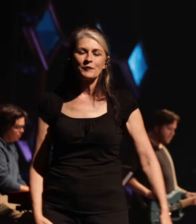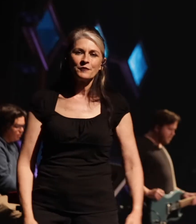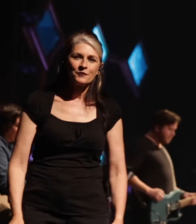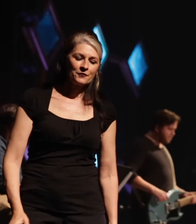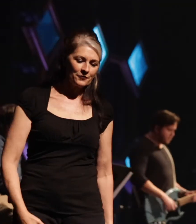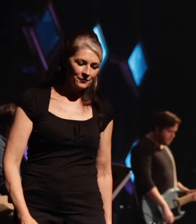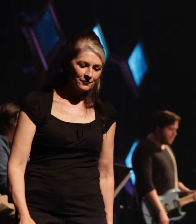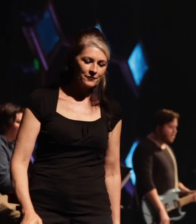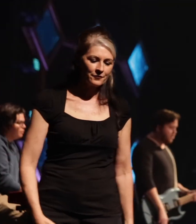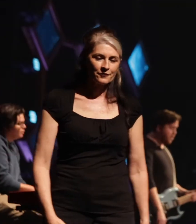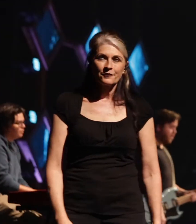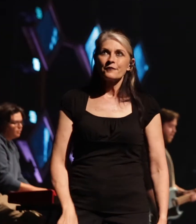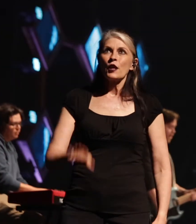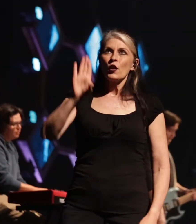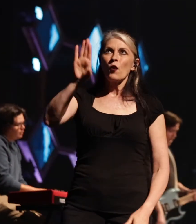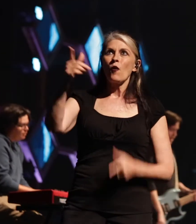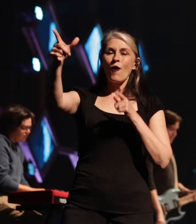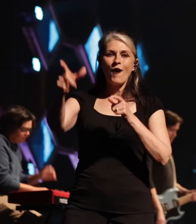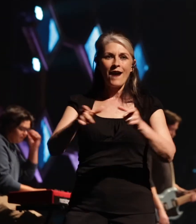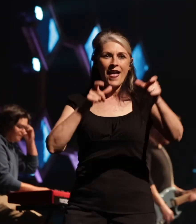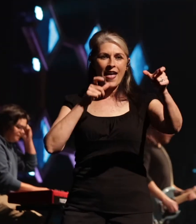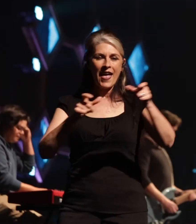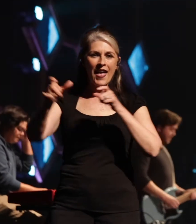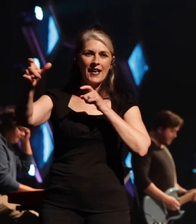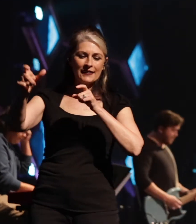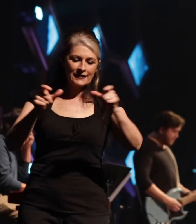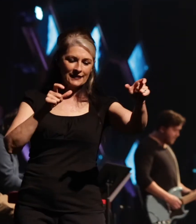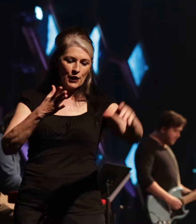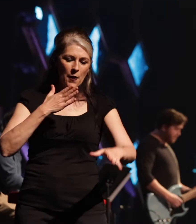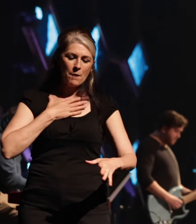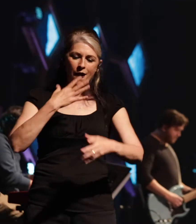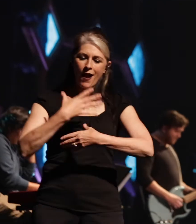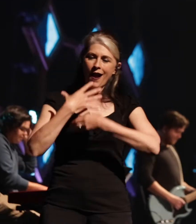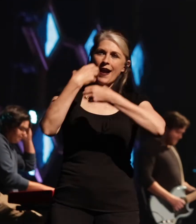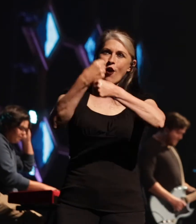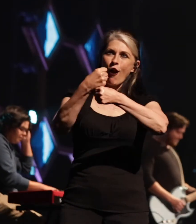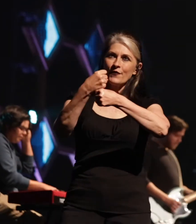faithfulness. I'm still in your hands. This is my